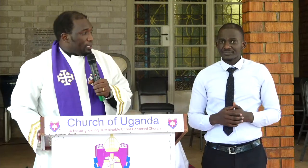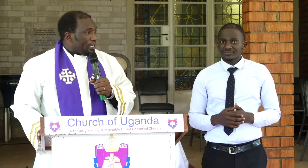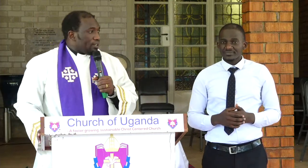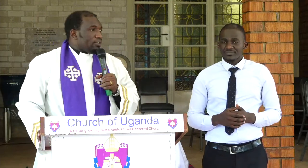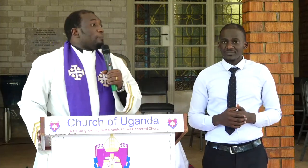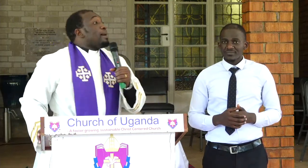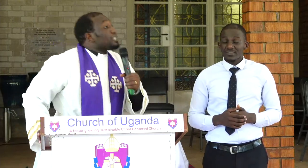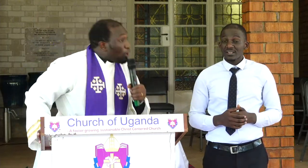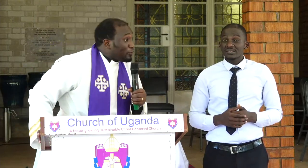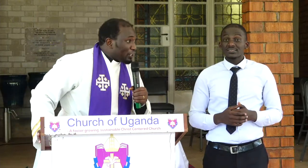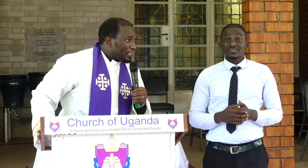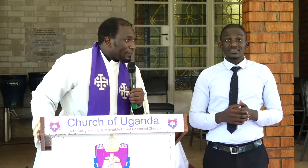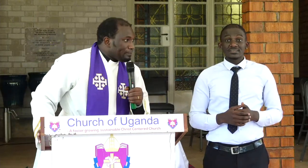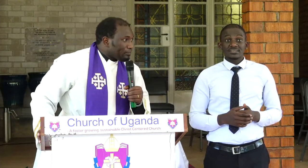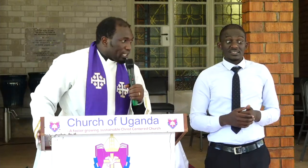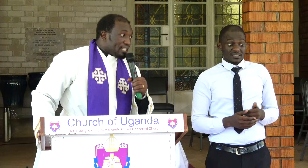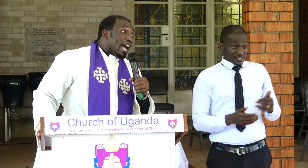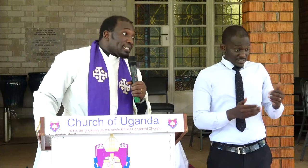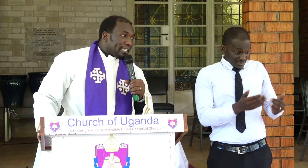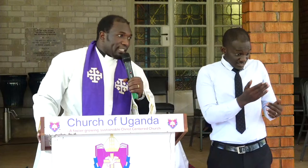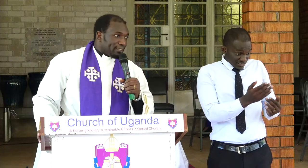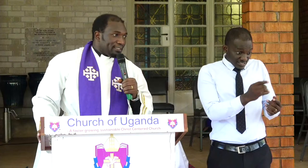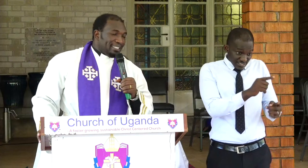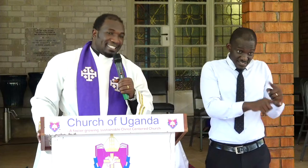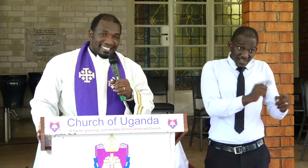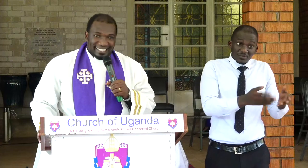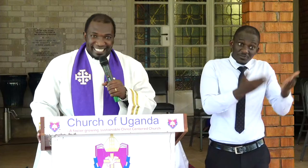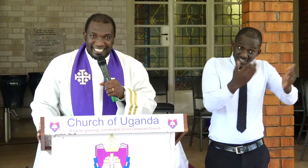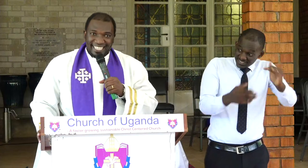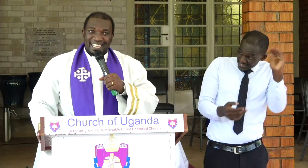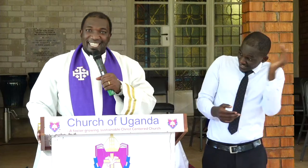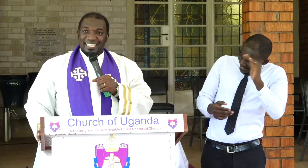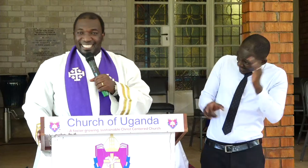to me. The burnt offering is asking.